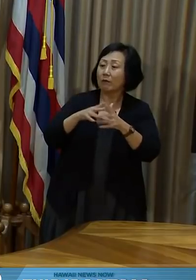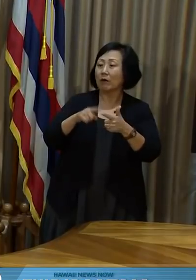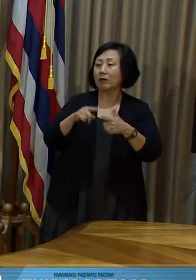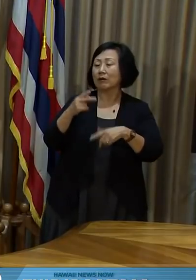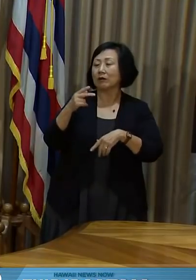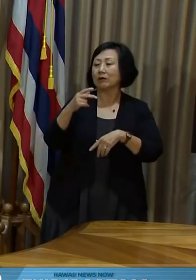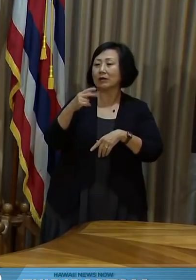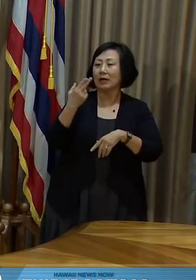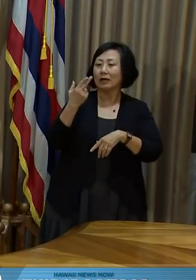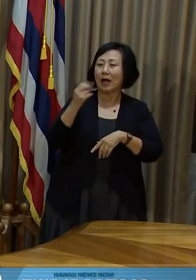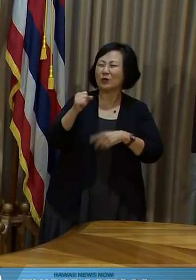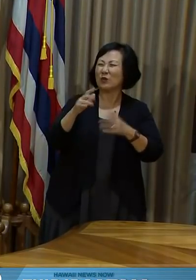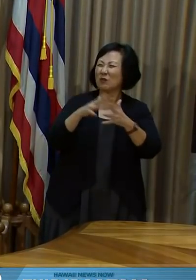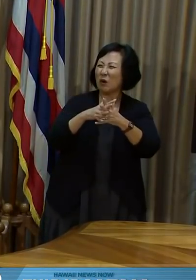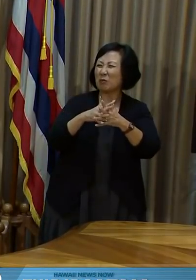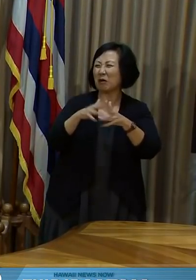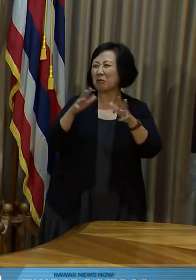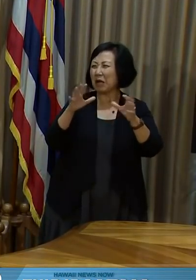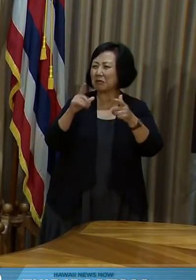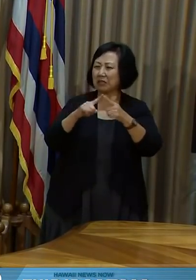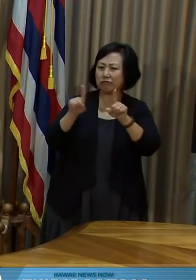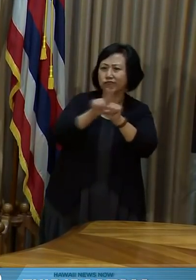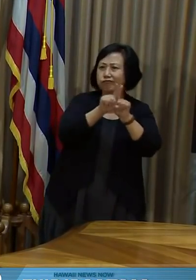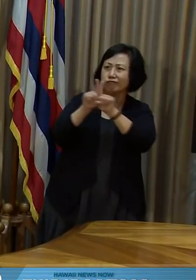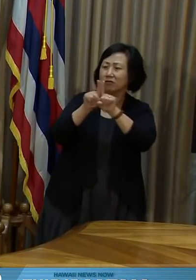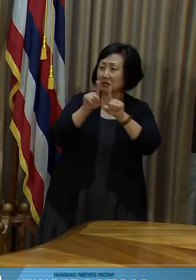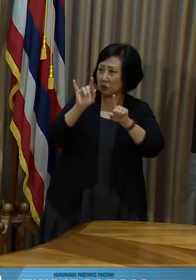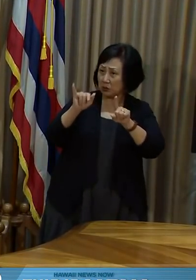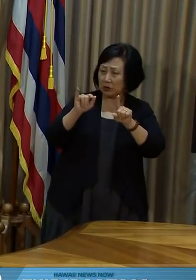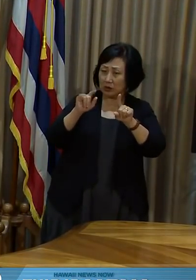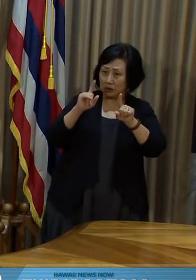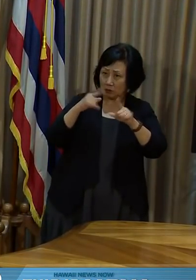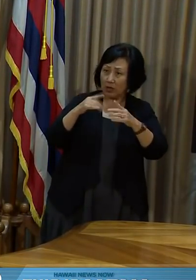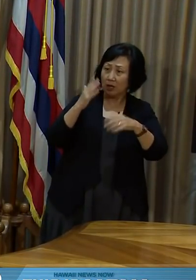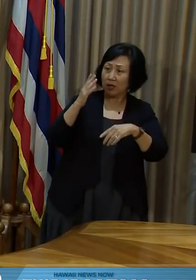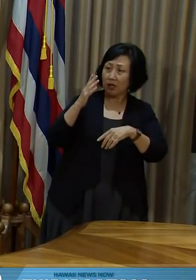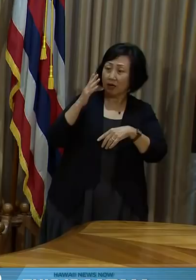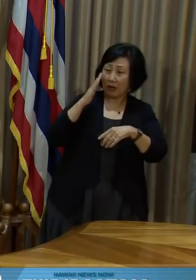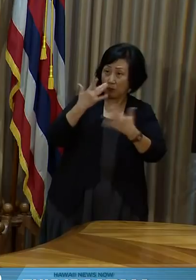new guidelines, or do we have to wait until vaccinations rate reach 70%?